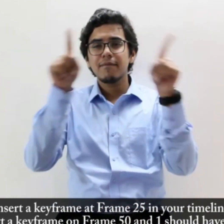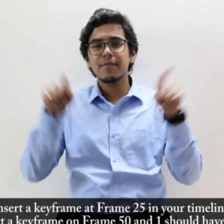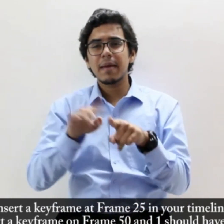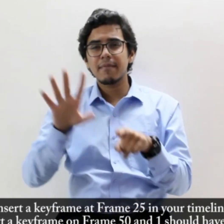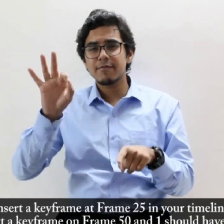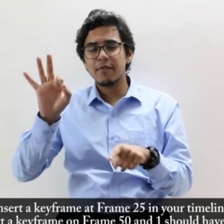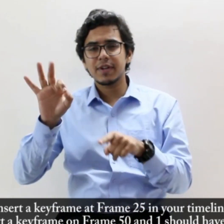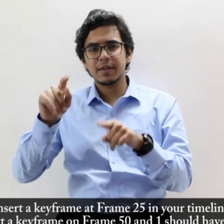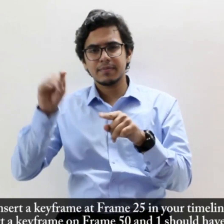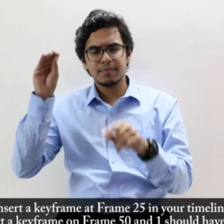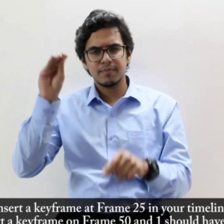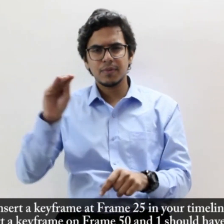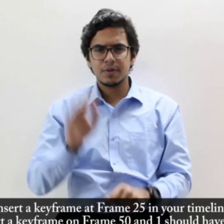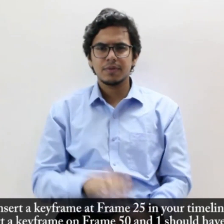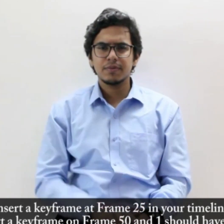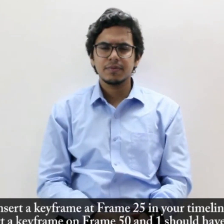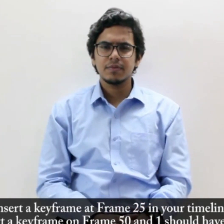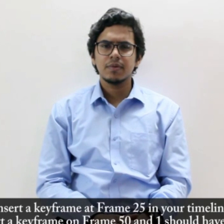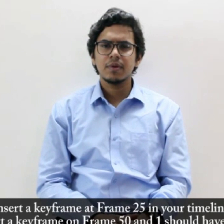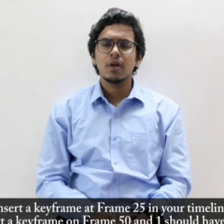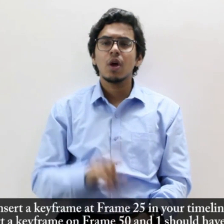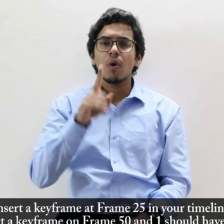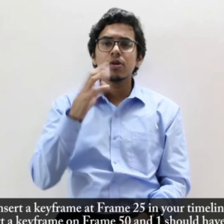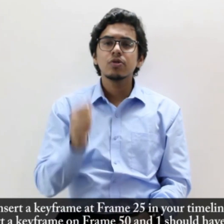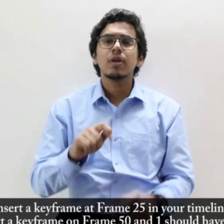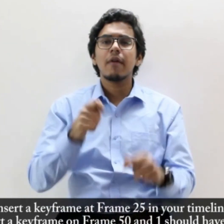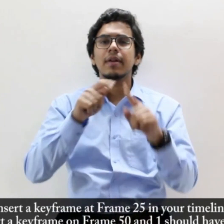on frame 50 and one should have.